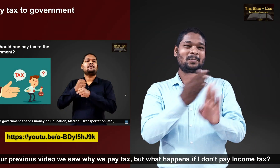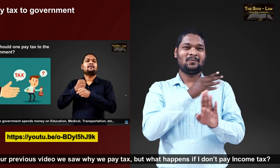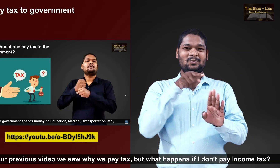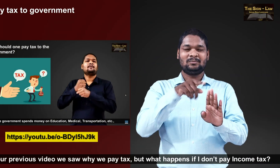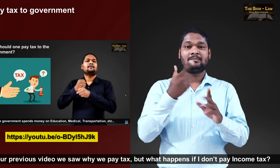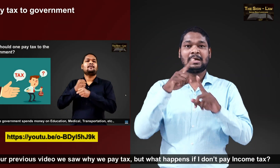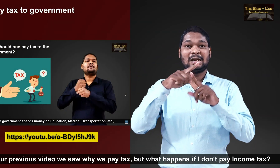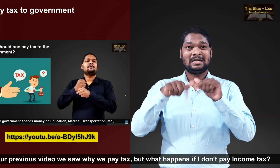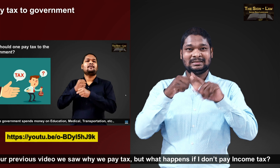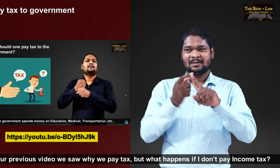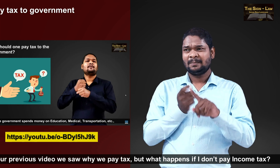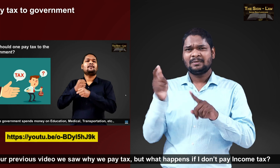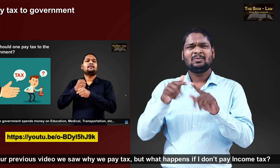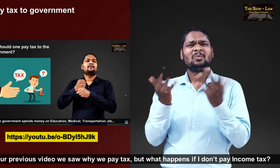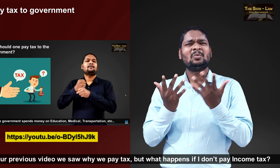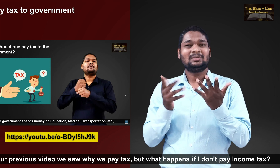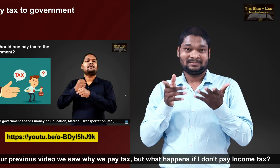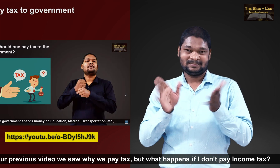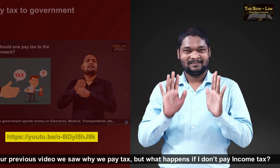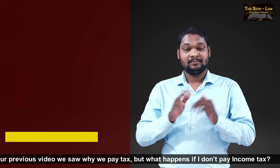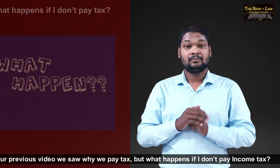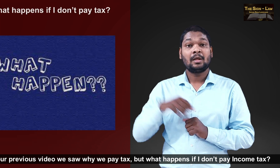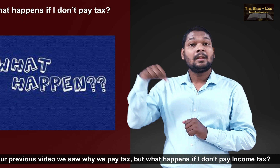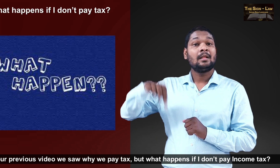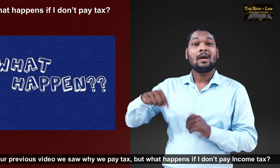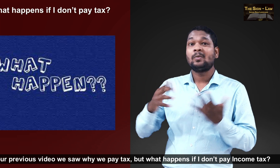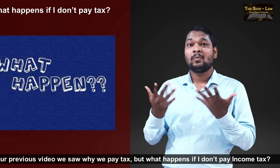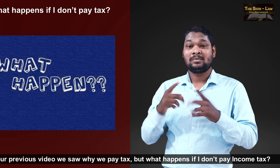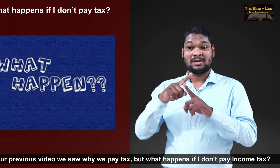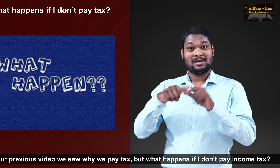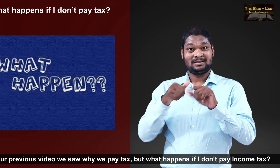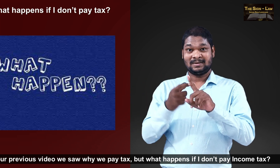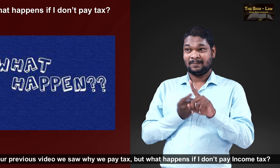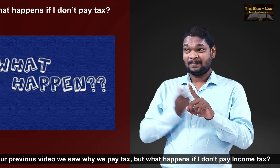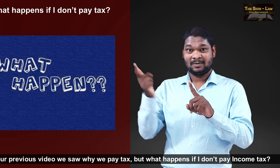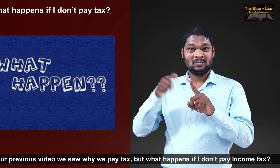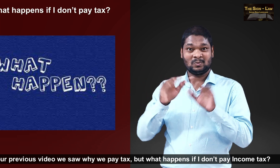In our previous video we saw why we pay tax, but what happens if I don't pay income tax?